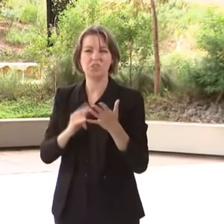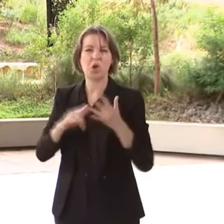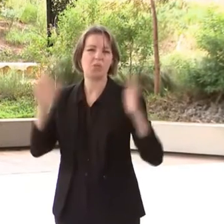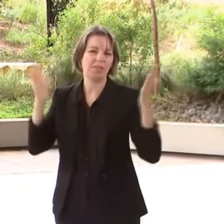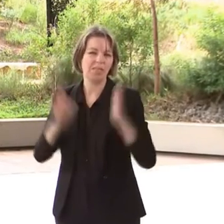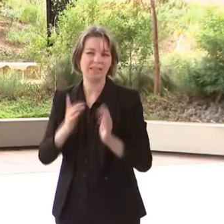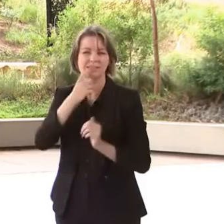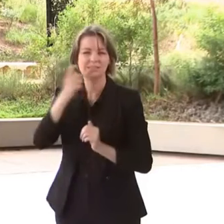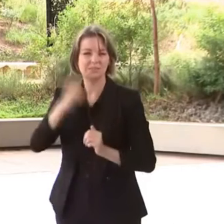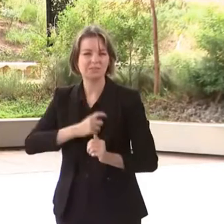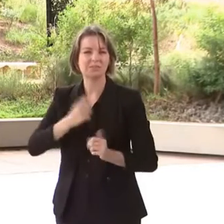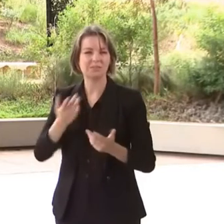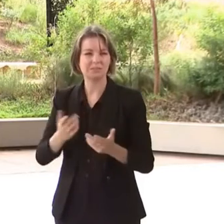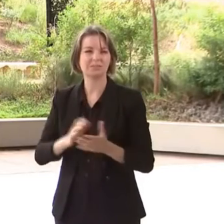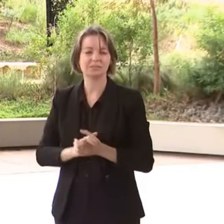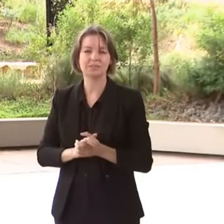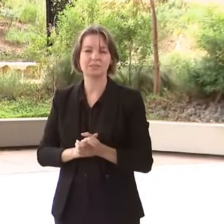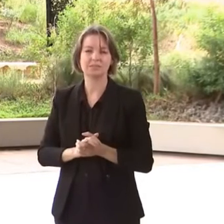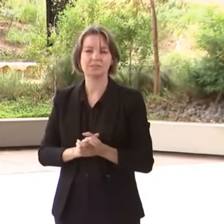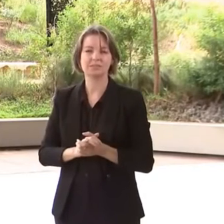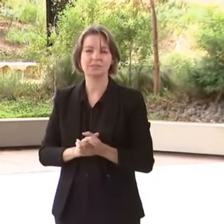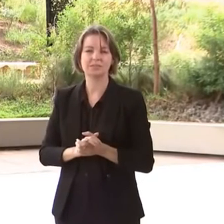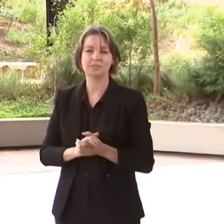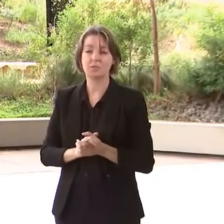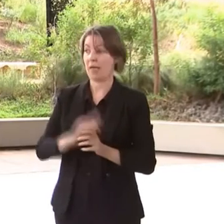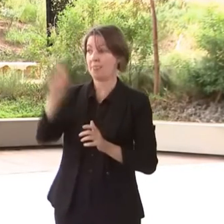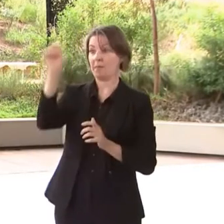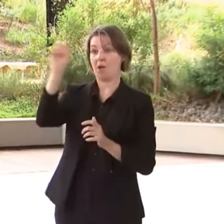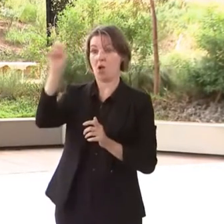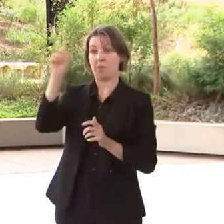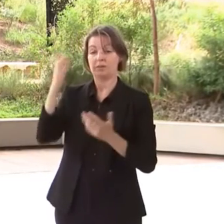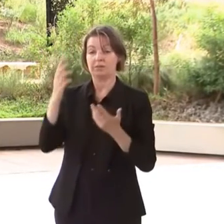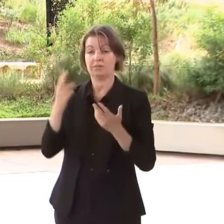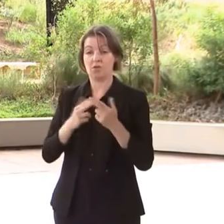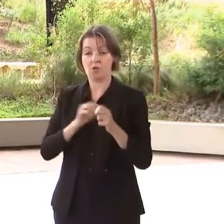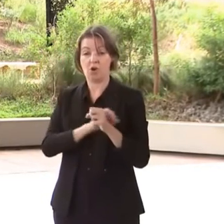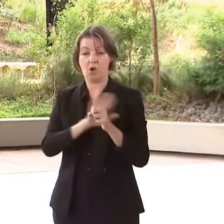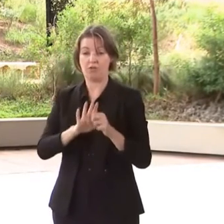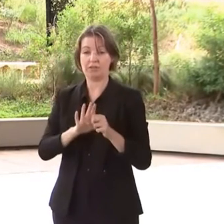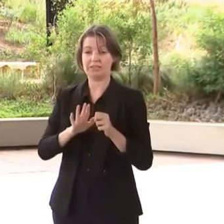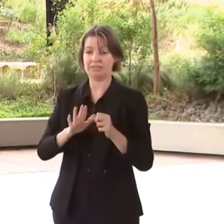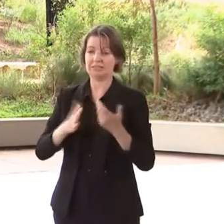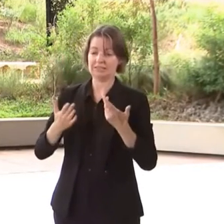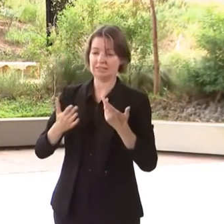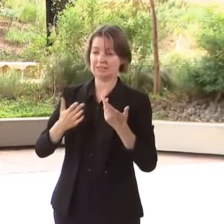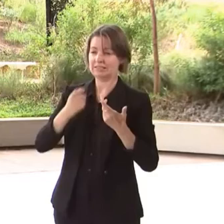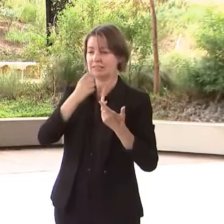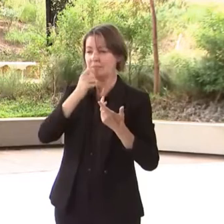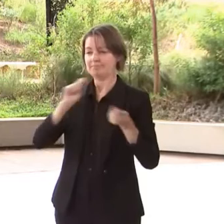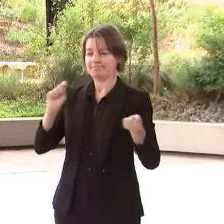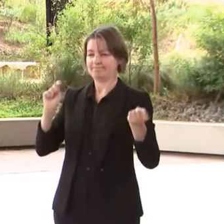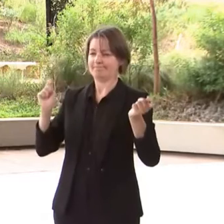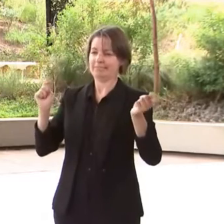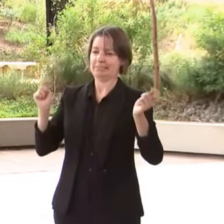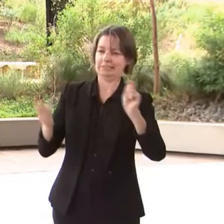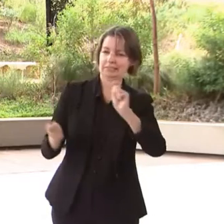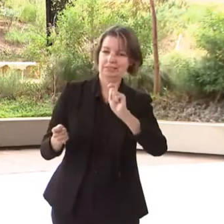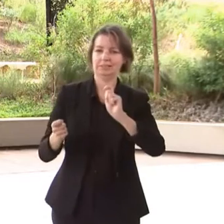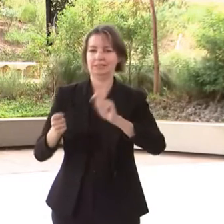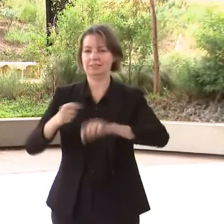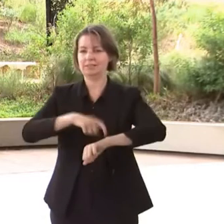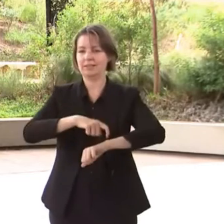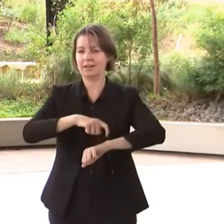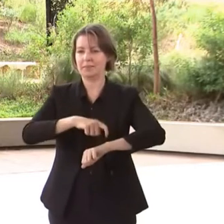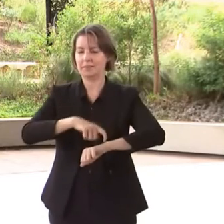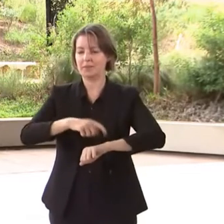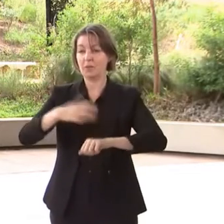Premier's comments, that we're in this transitional phase. We've got new tools such as the antivirals and